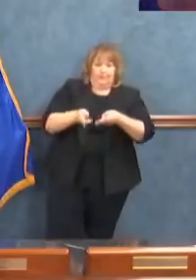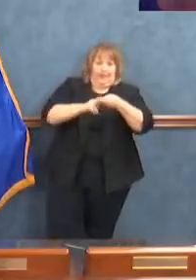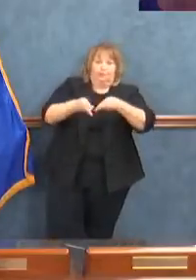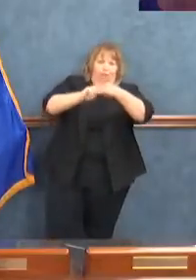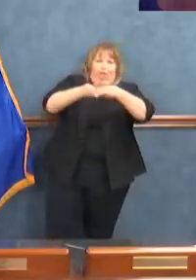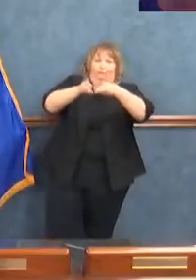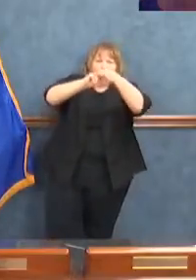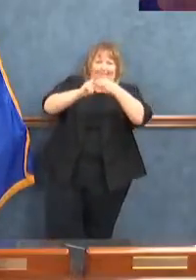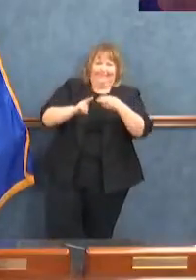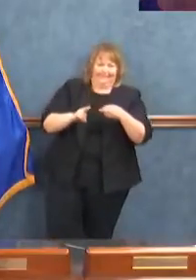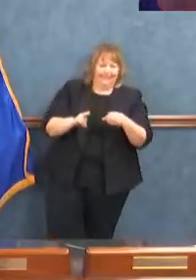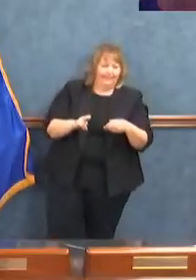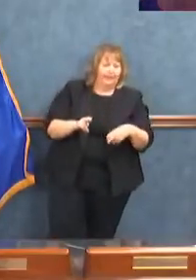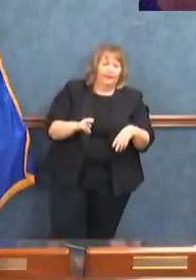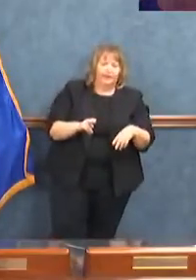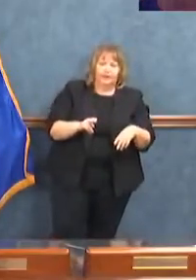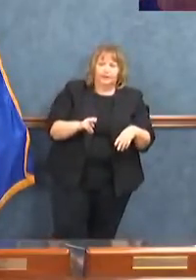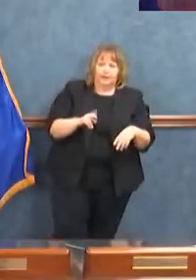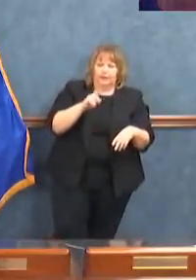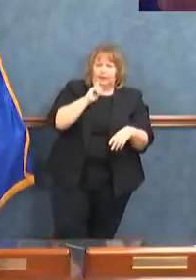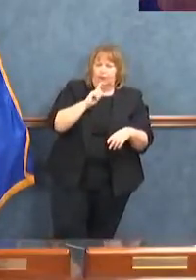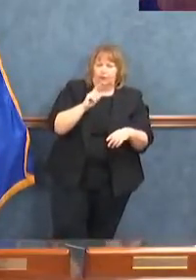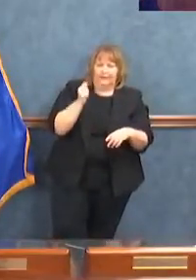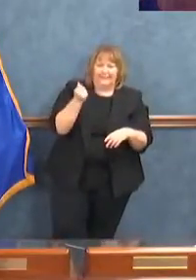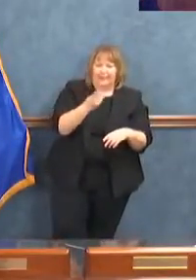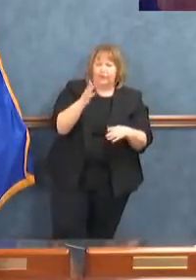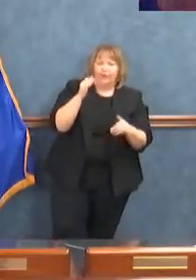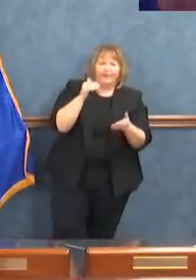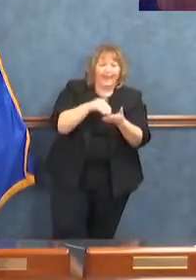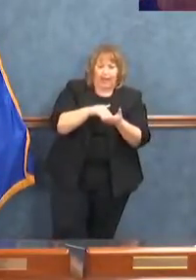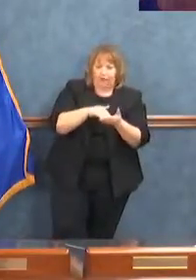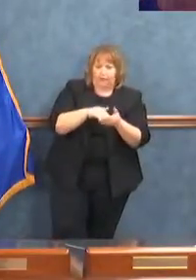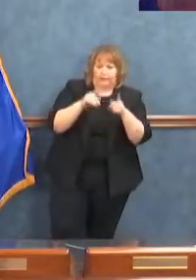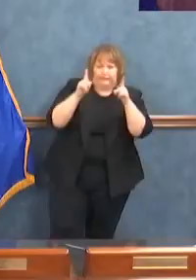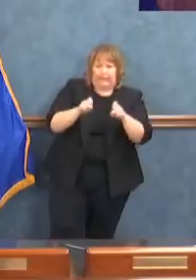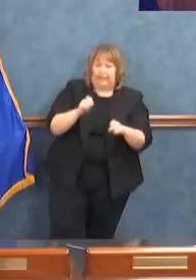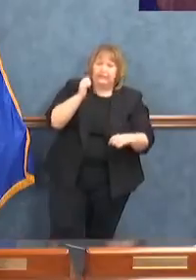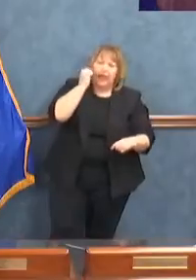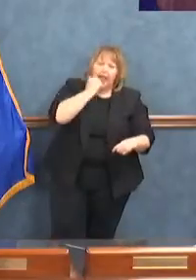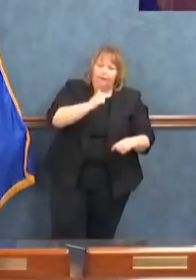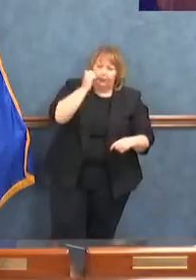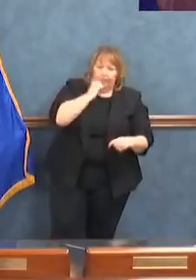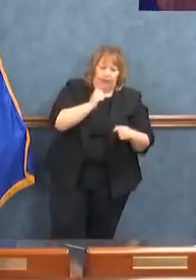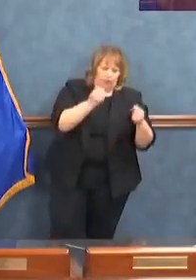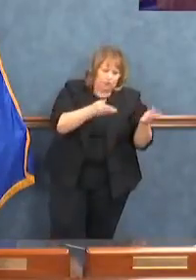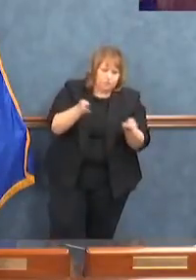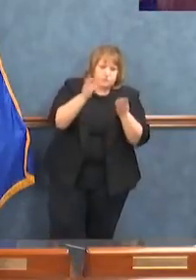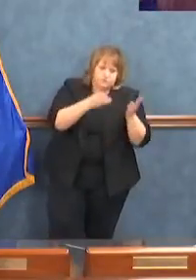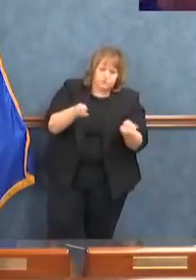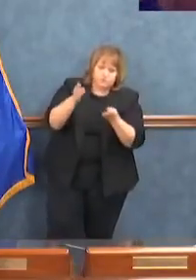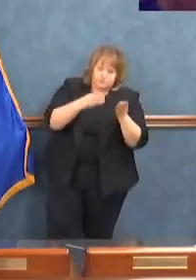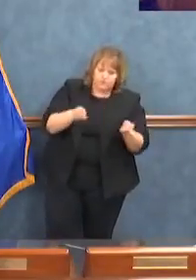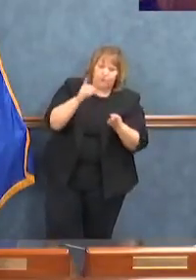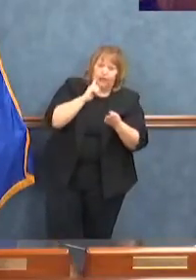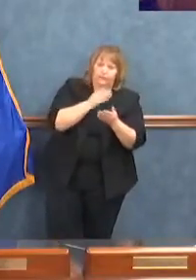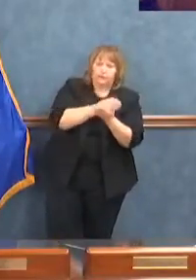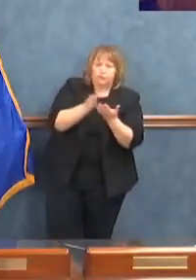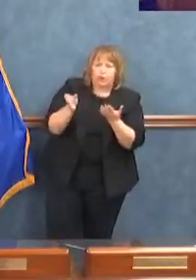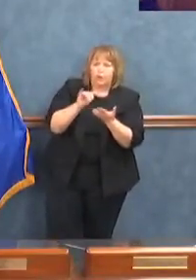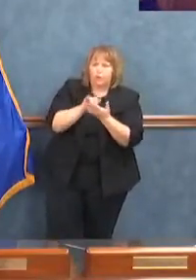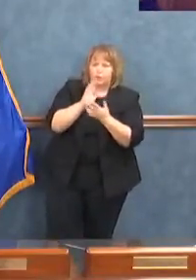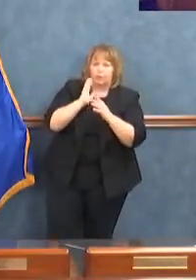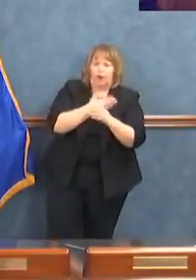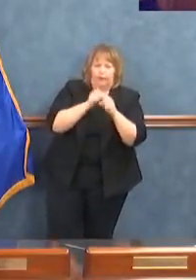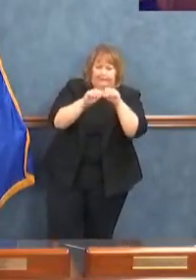tell you the numbers for today, but there are thousands of tests a day that are going in through the system, and we